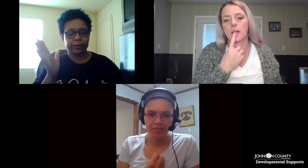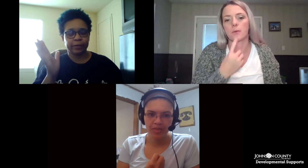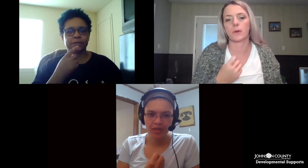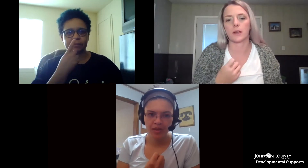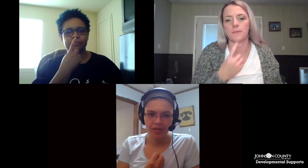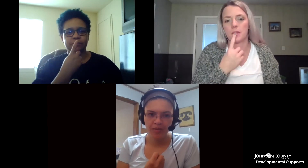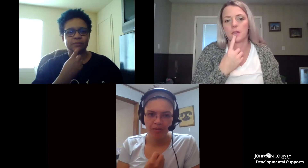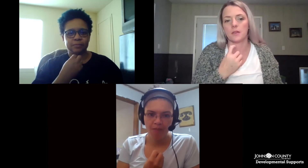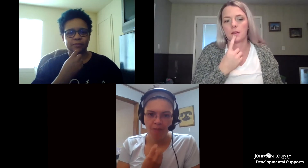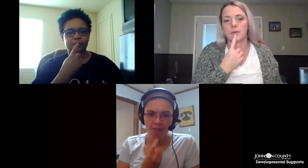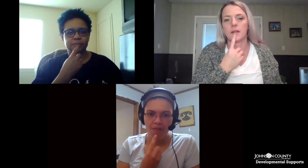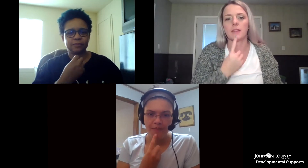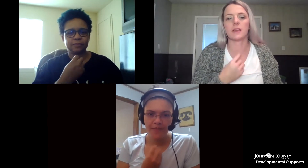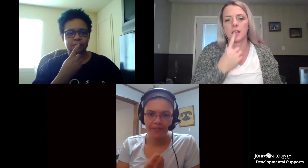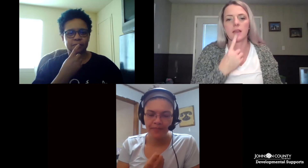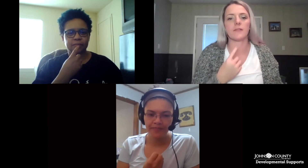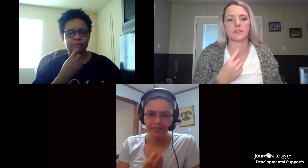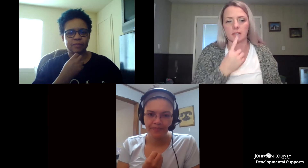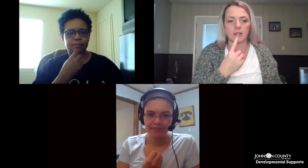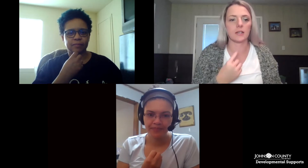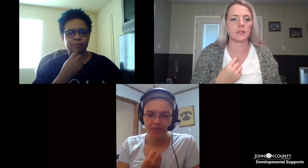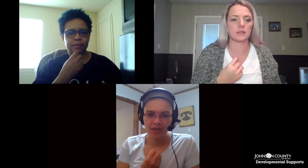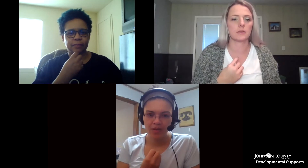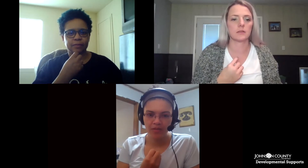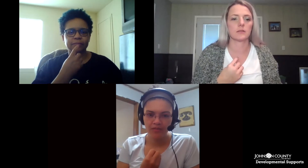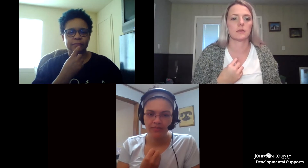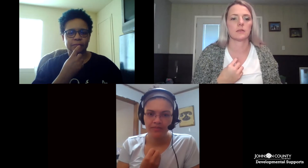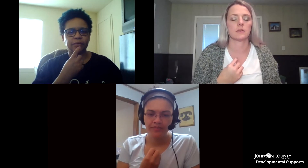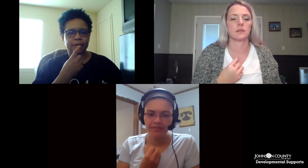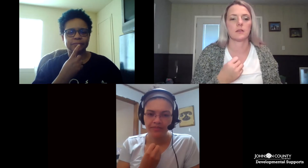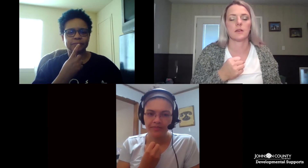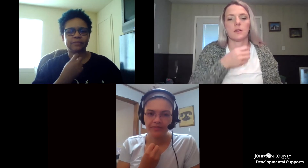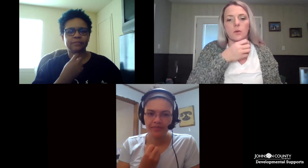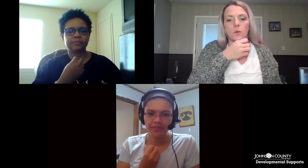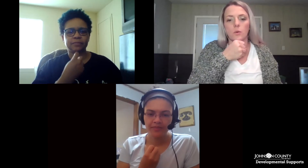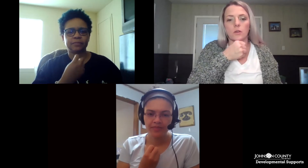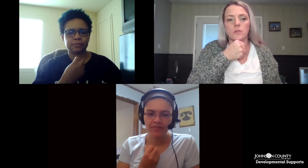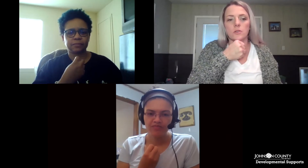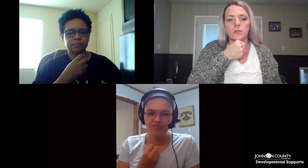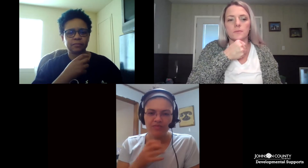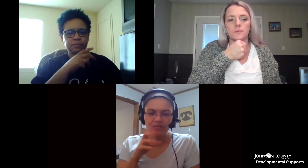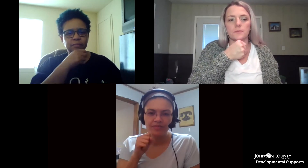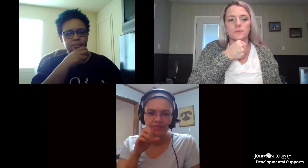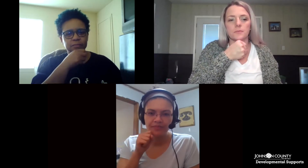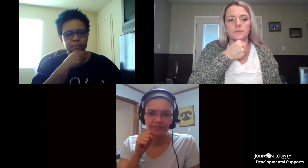but Right. I mean, I think in that vicinity. okay. Orange.